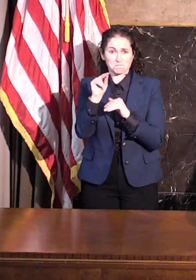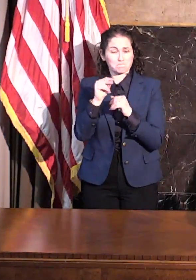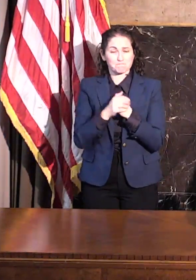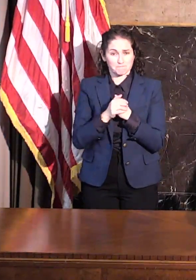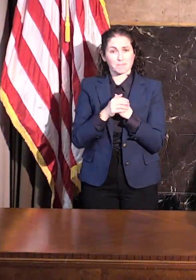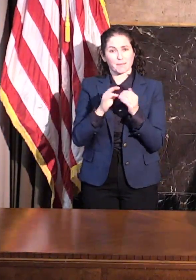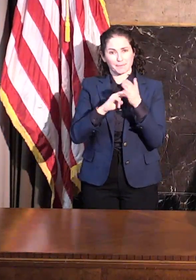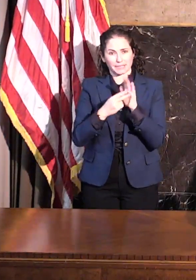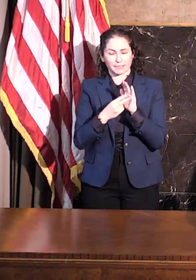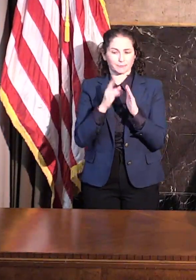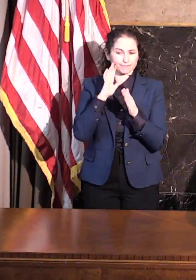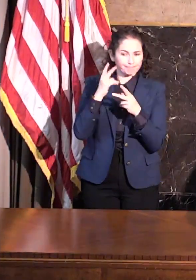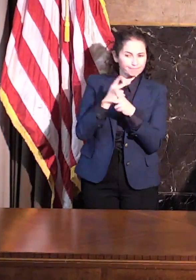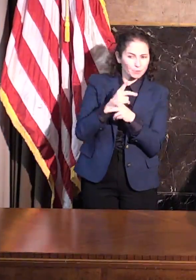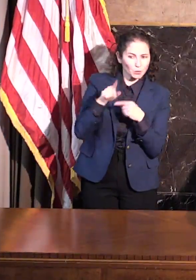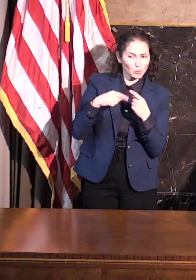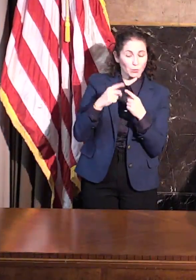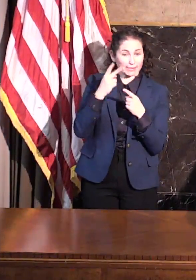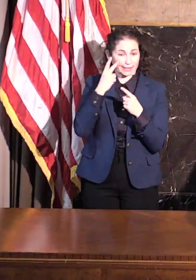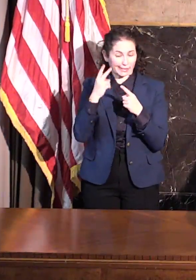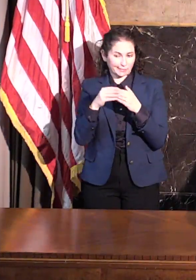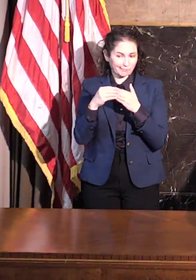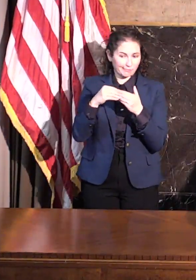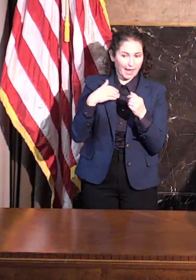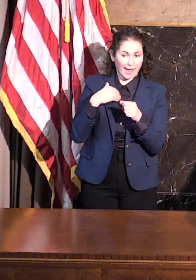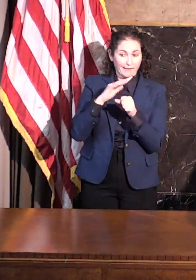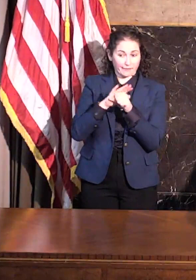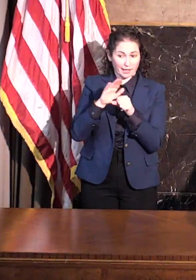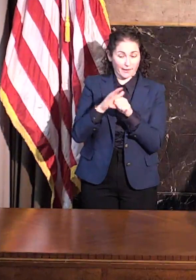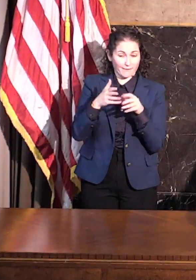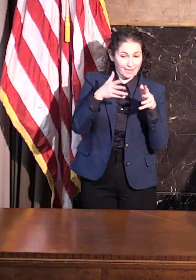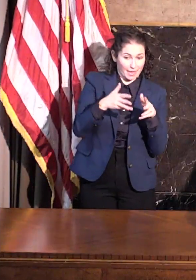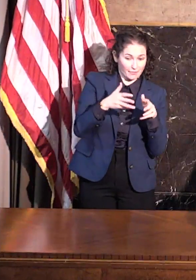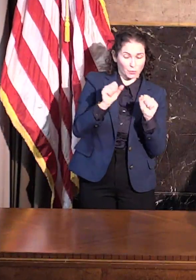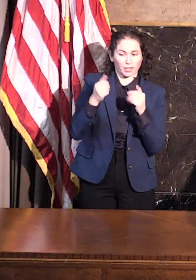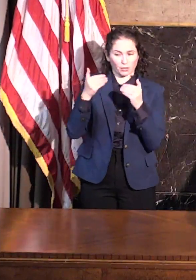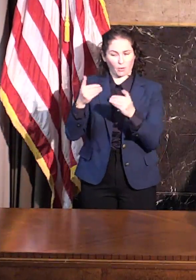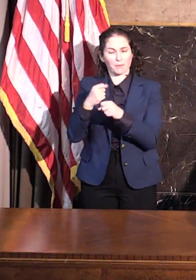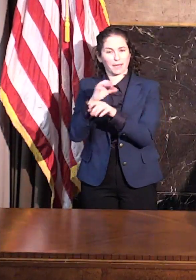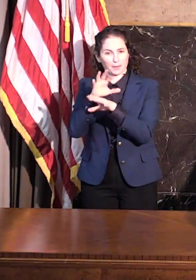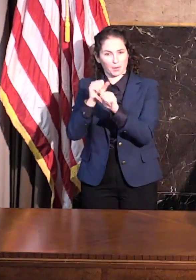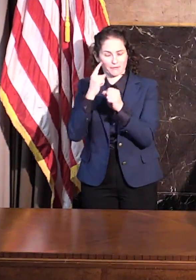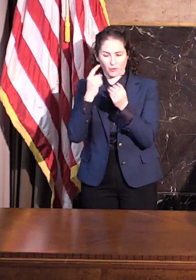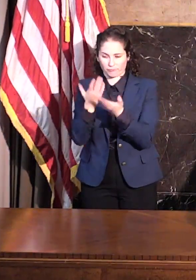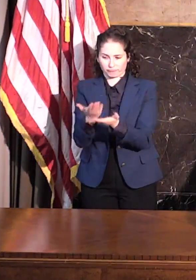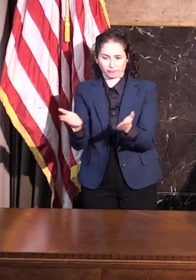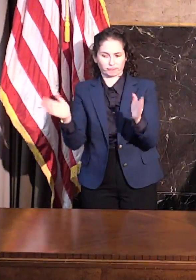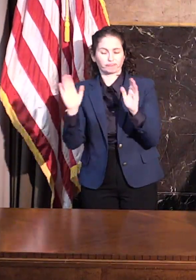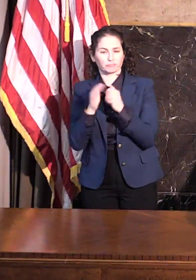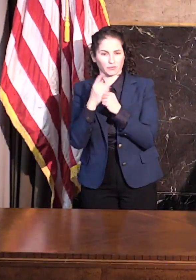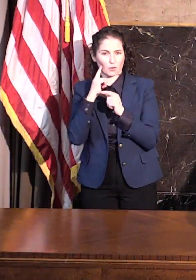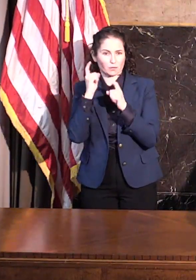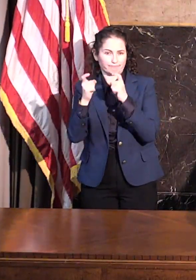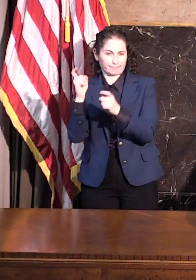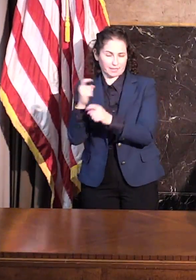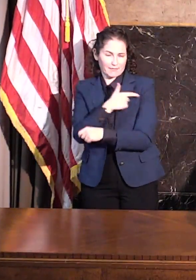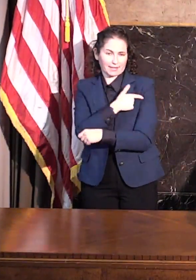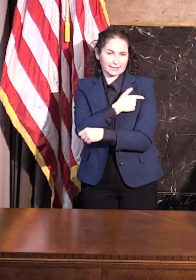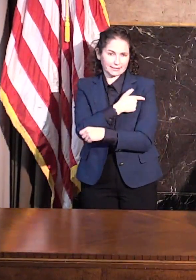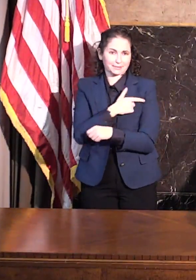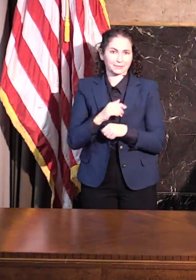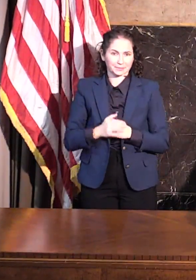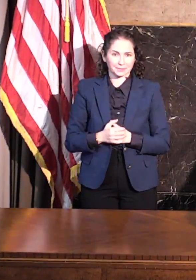allocation of doses that we've been told to expect over the coming weeks, we don't think that the doses available will